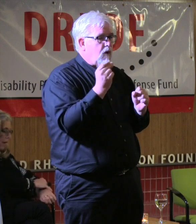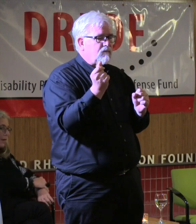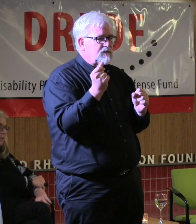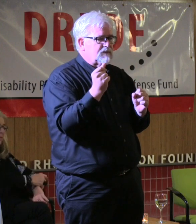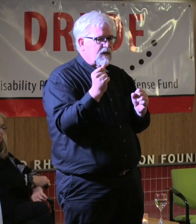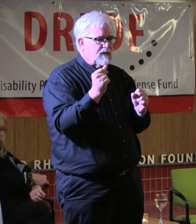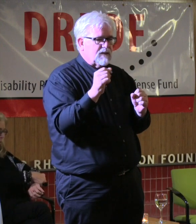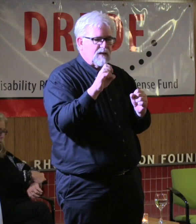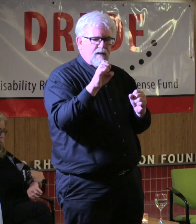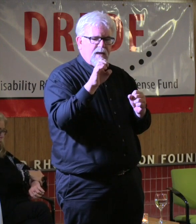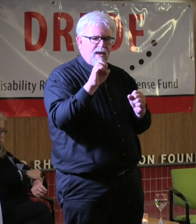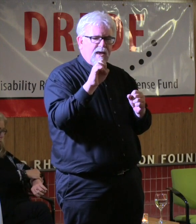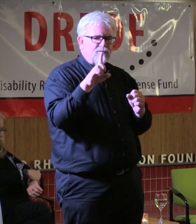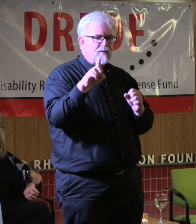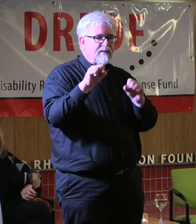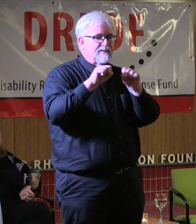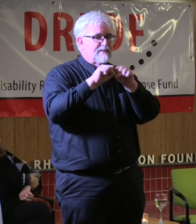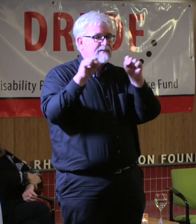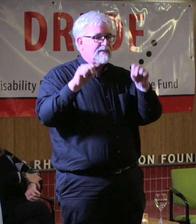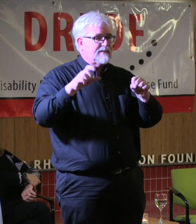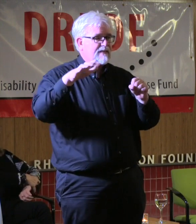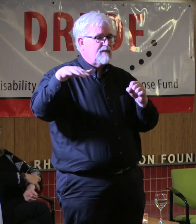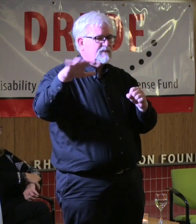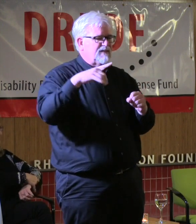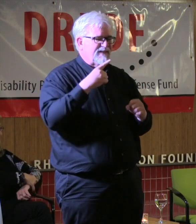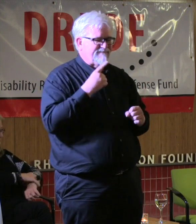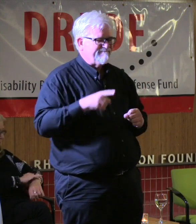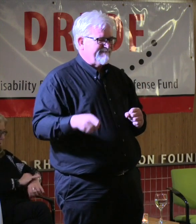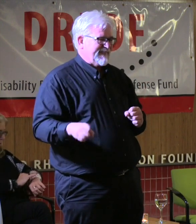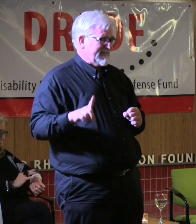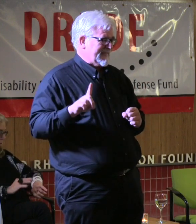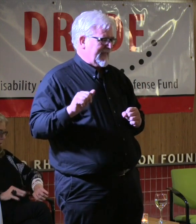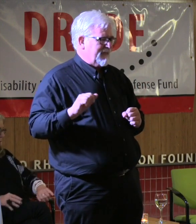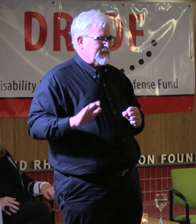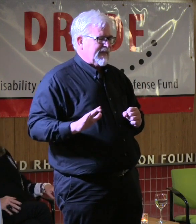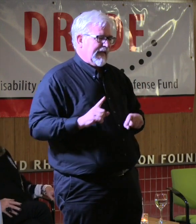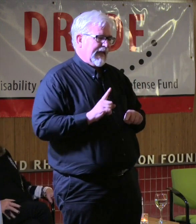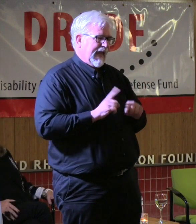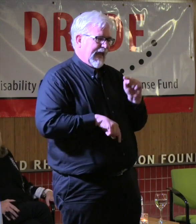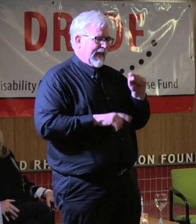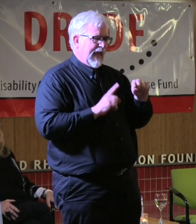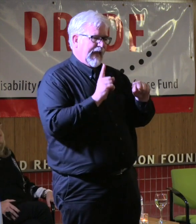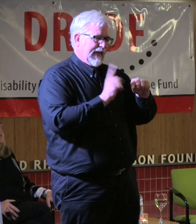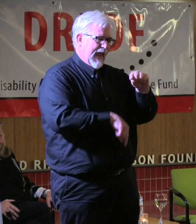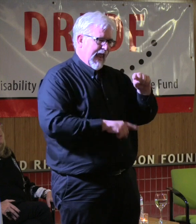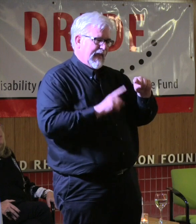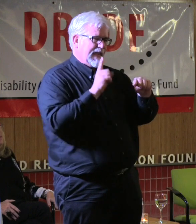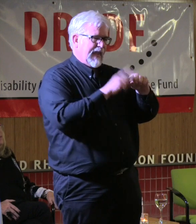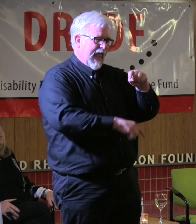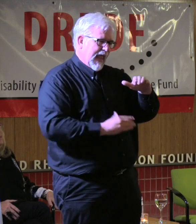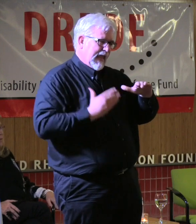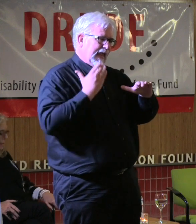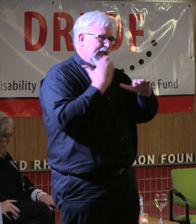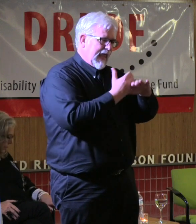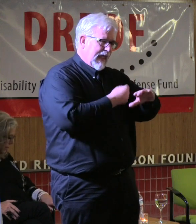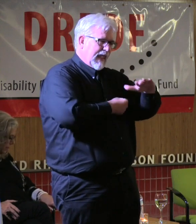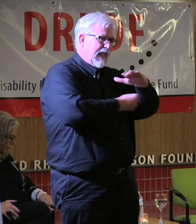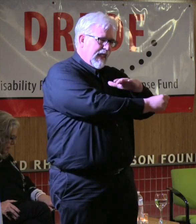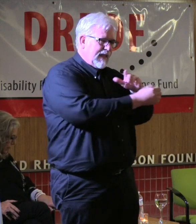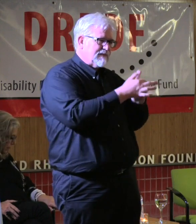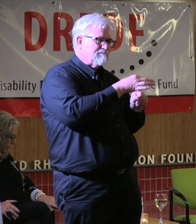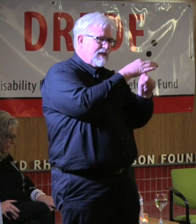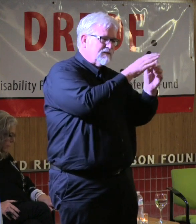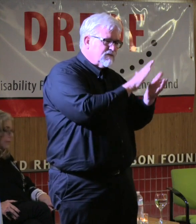sudden the education system says, no, you can't do this, you can't do that, your child has to go here, and they